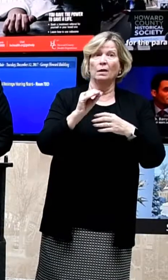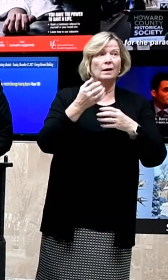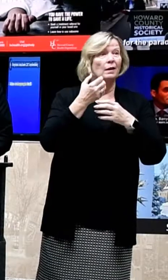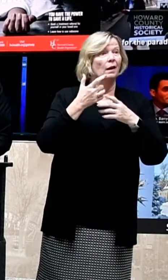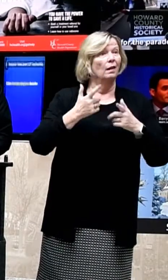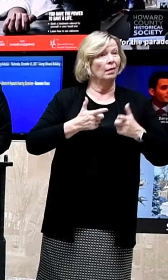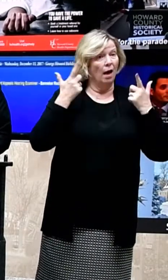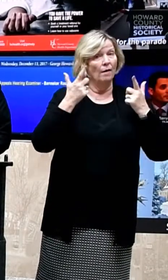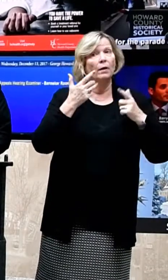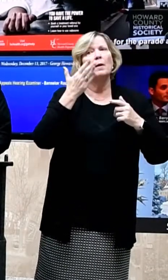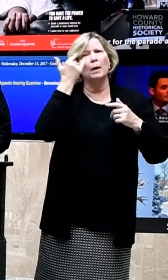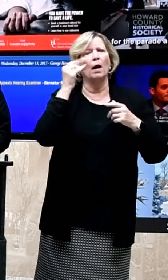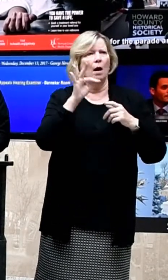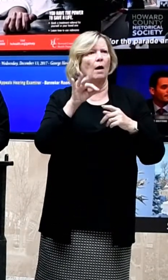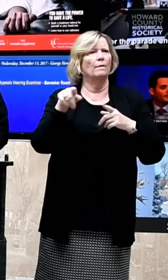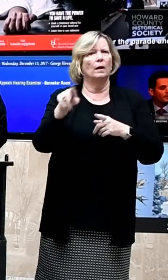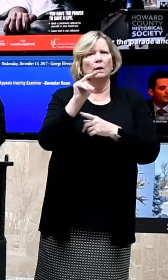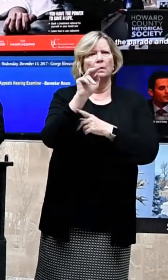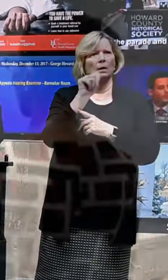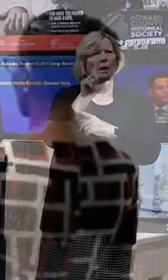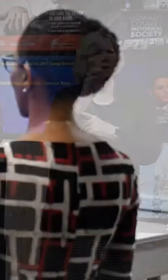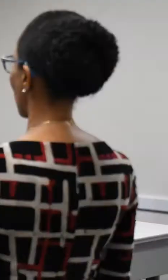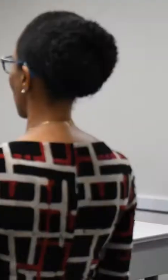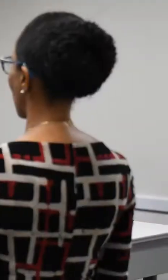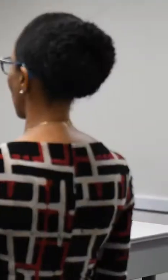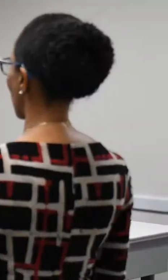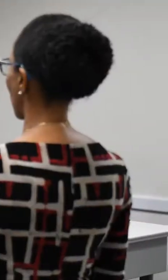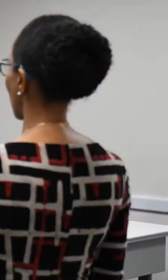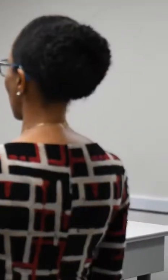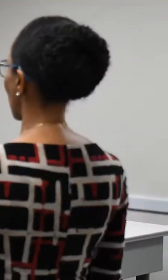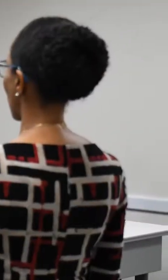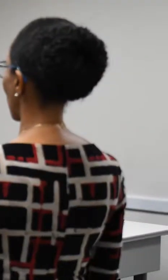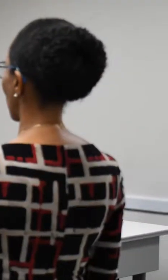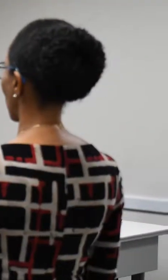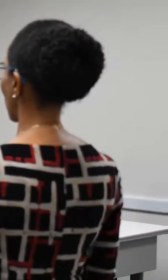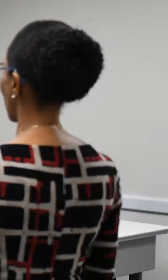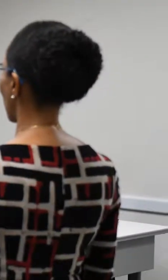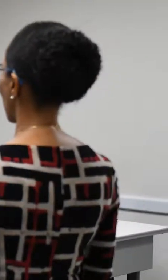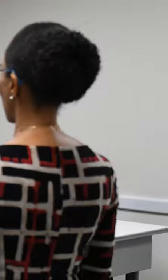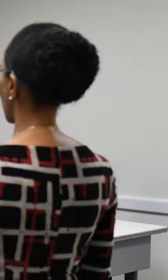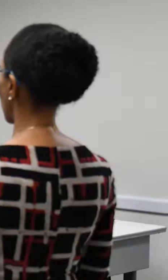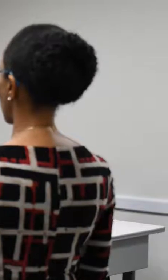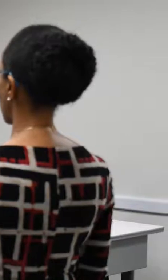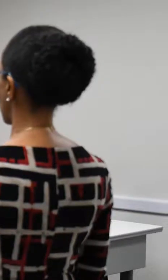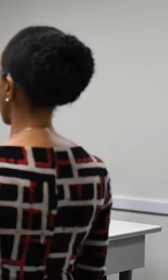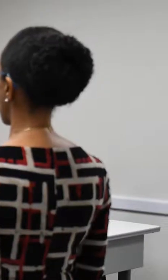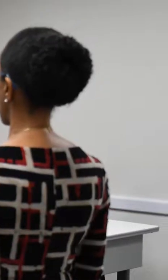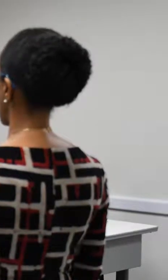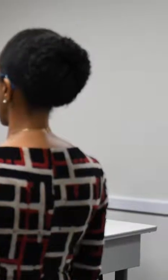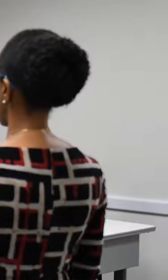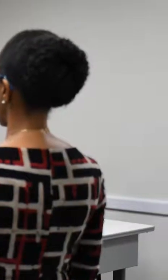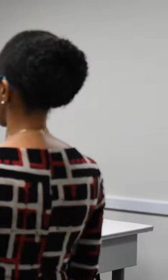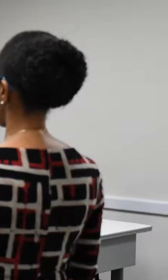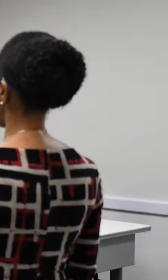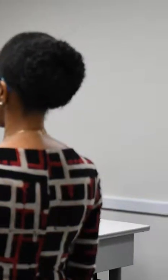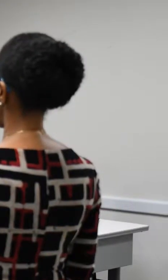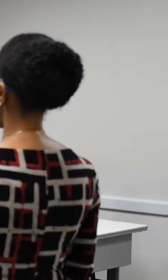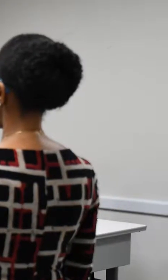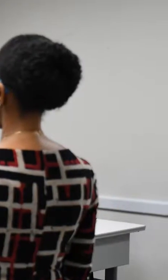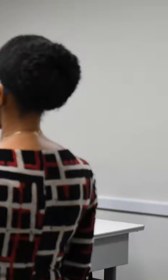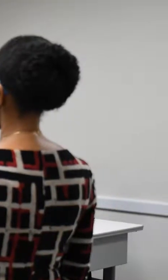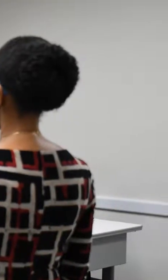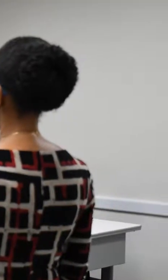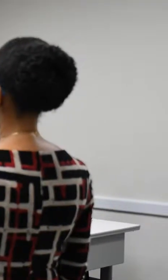naloxone. I'm committed to having as many of our 3,000 county employees